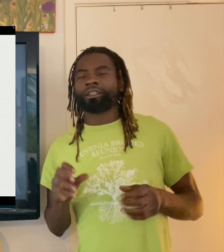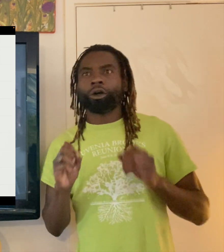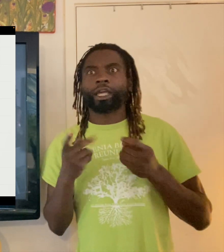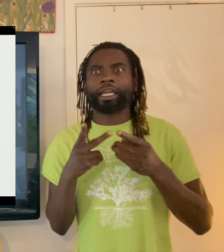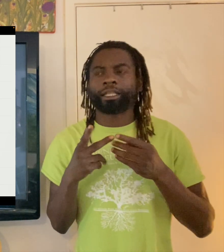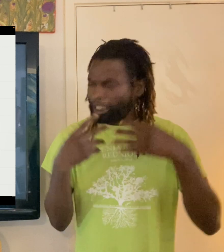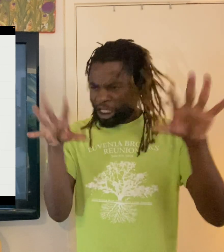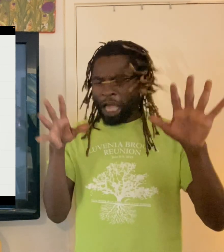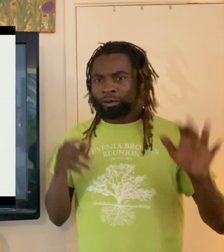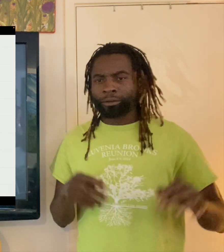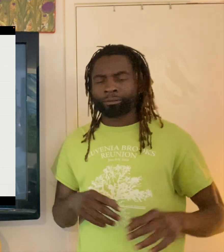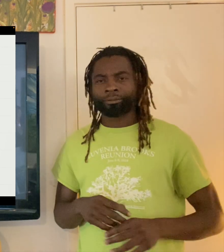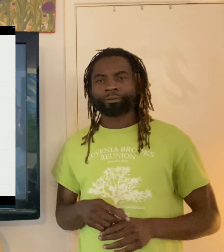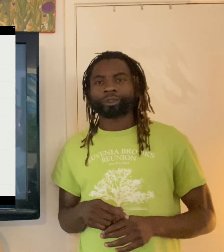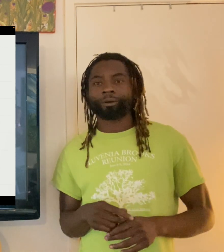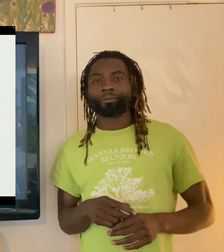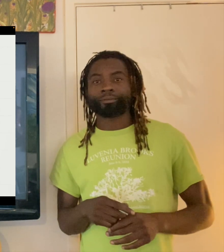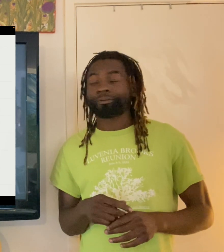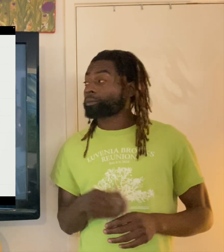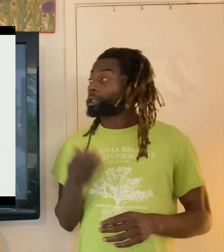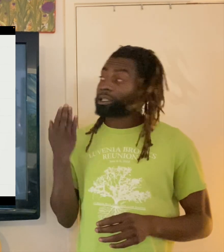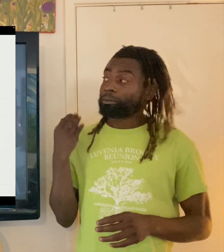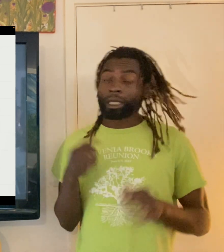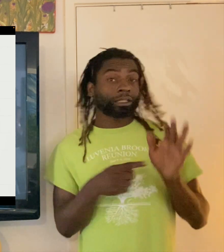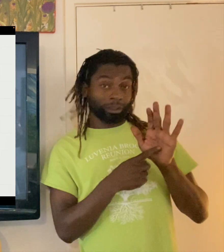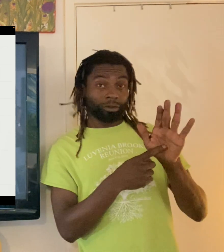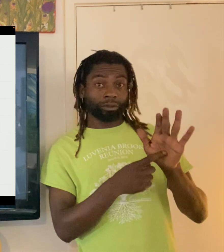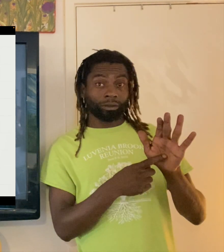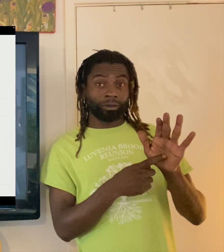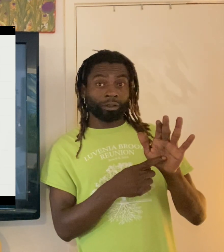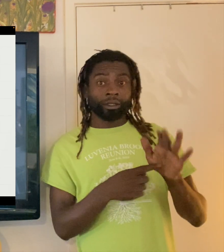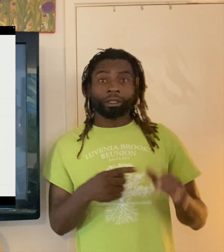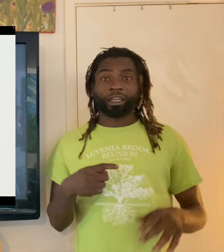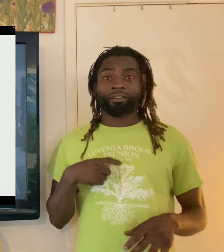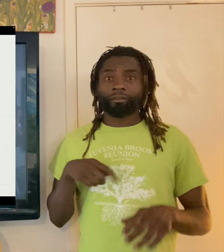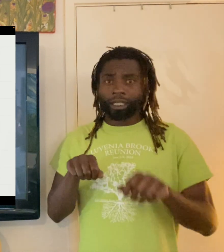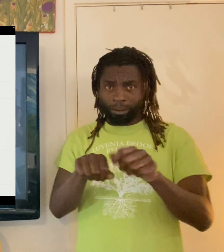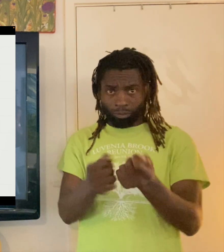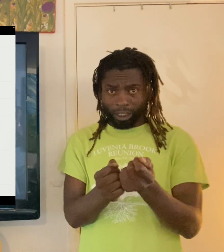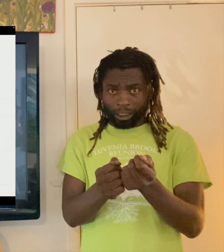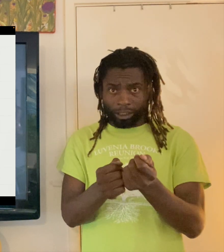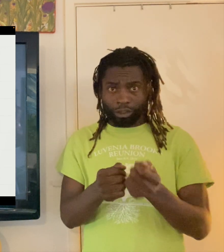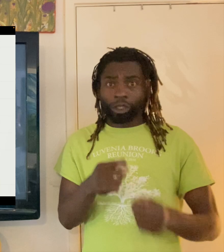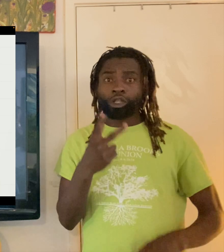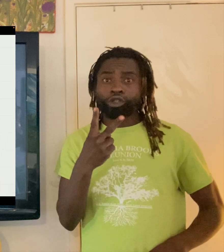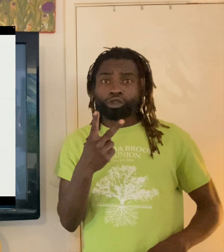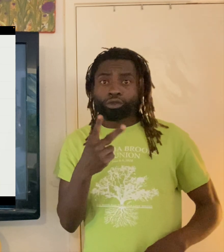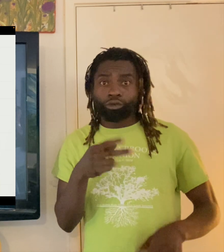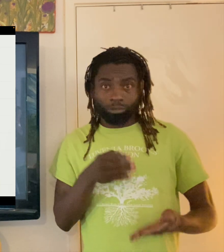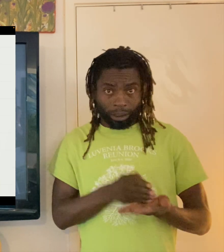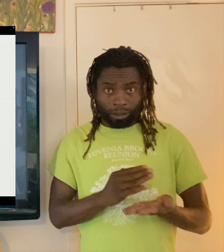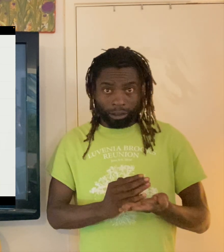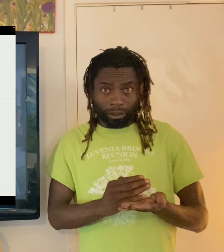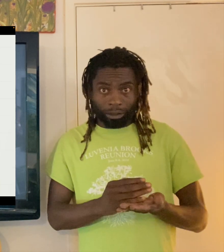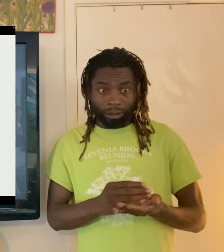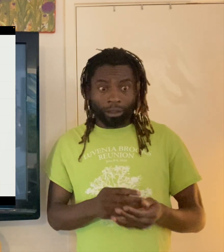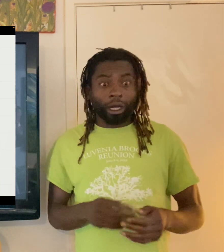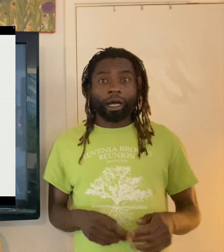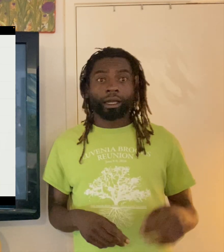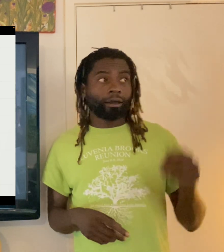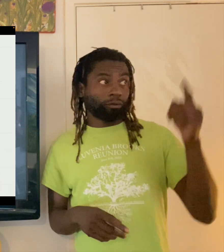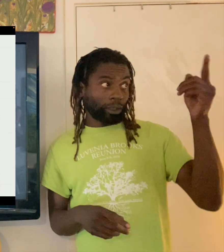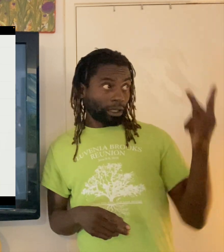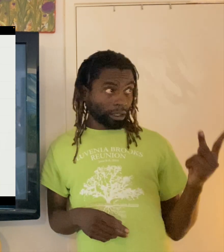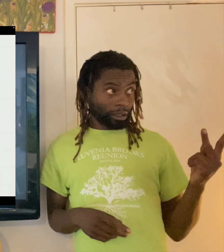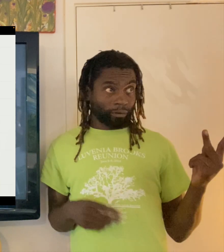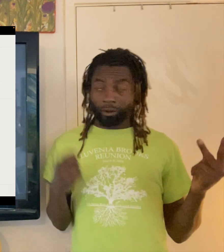So as I just showed you, if I divide myself into 2 equal parts, then I have 2 halves. But